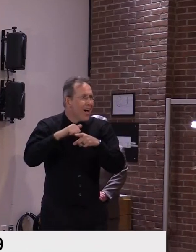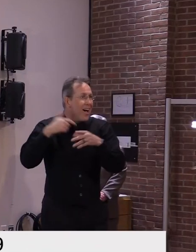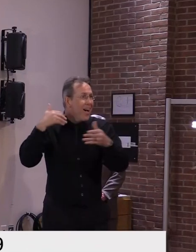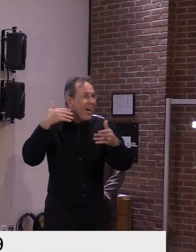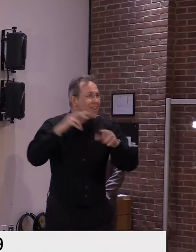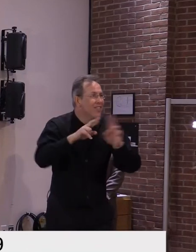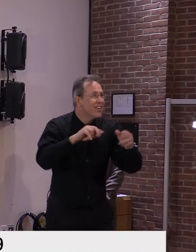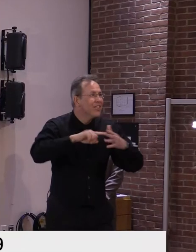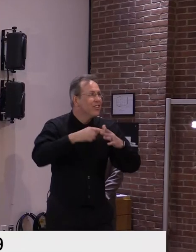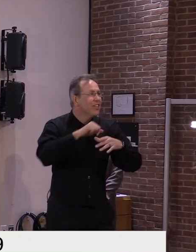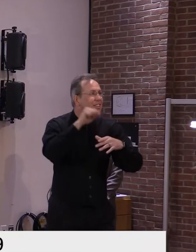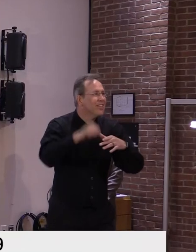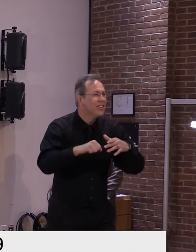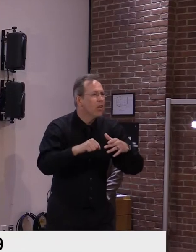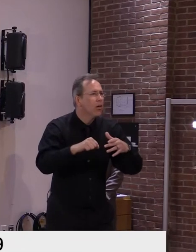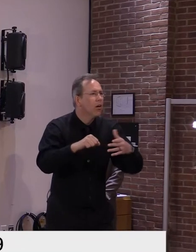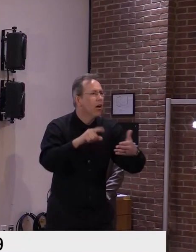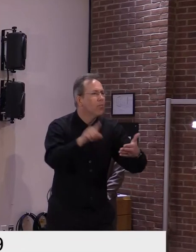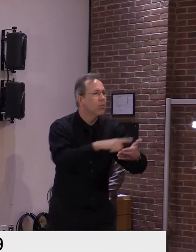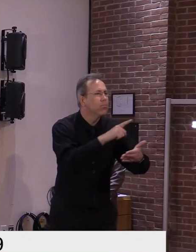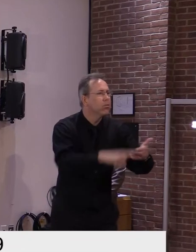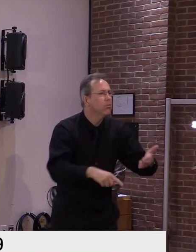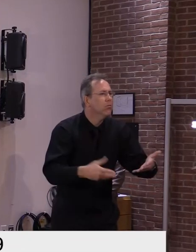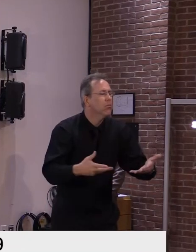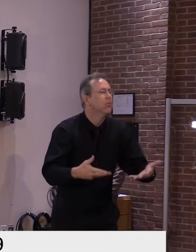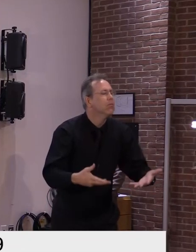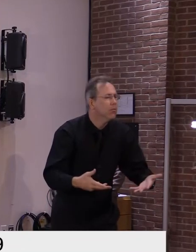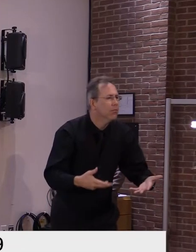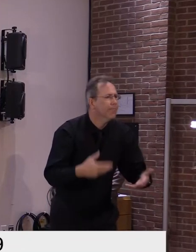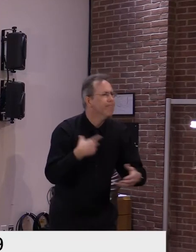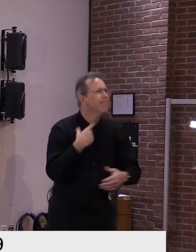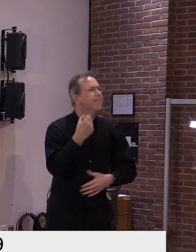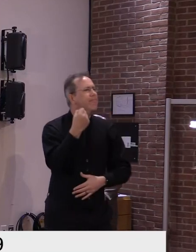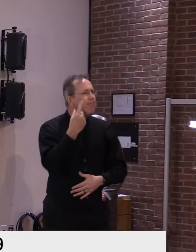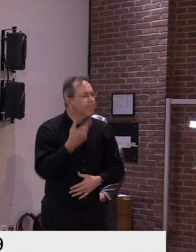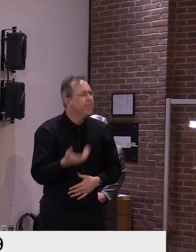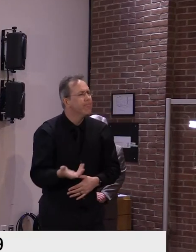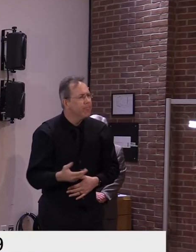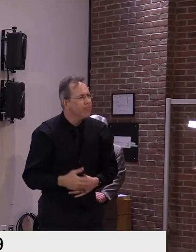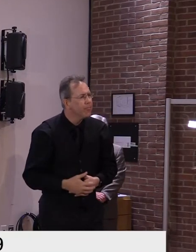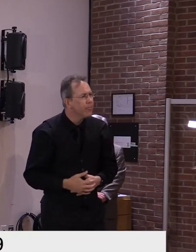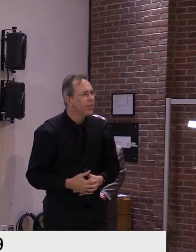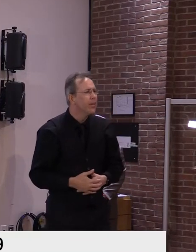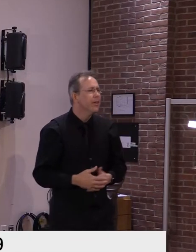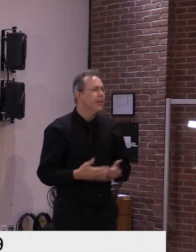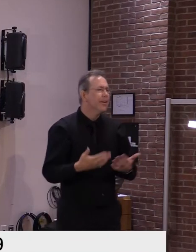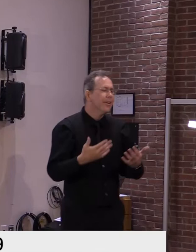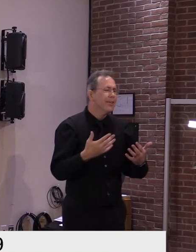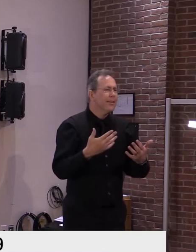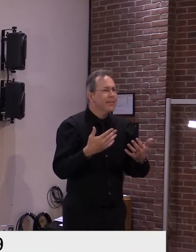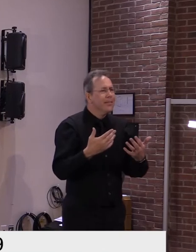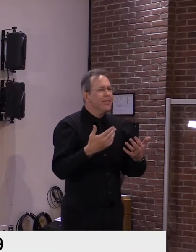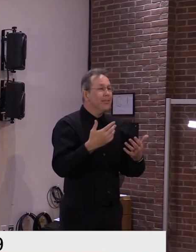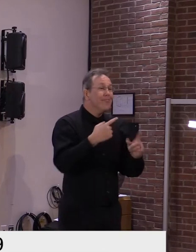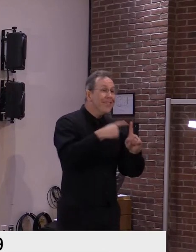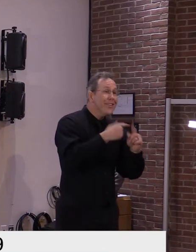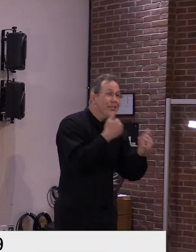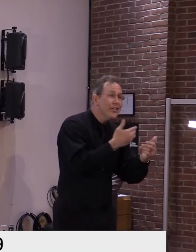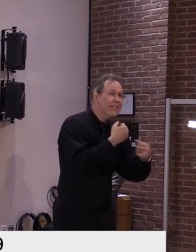was, I think, really a very positive feature. We've often been asked about